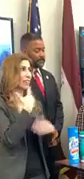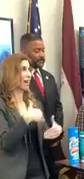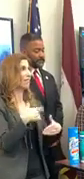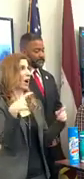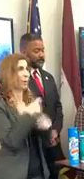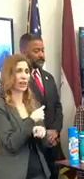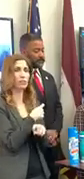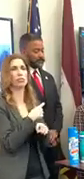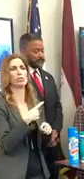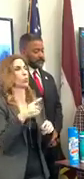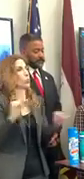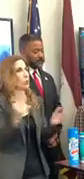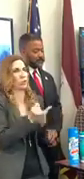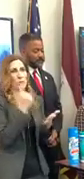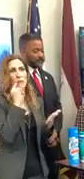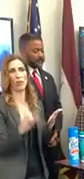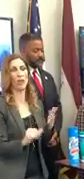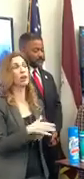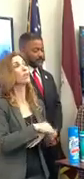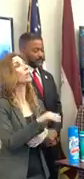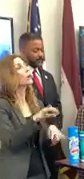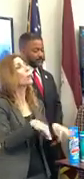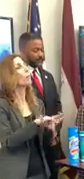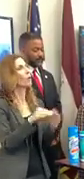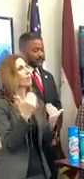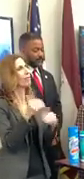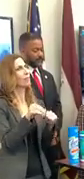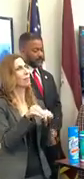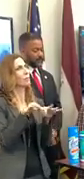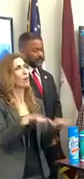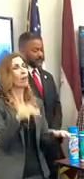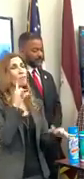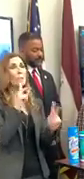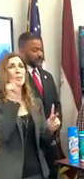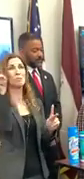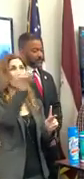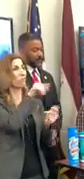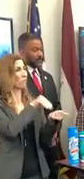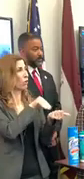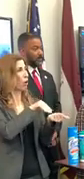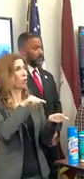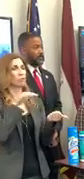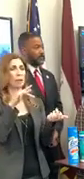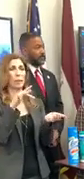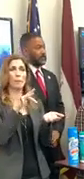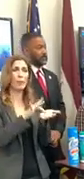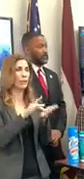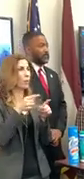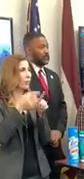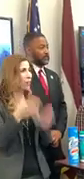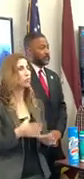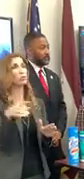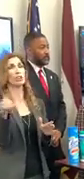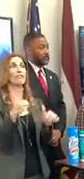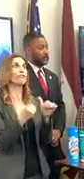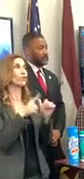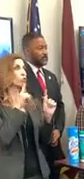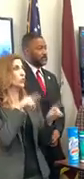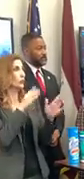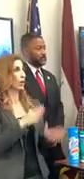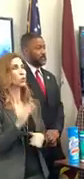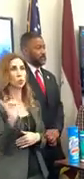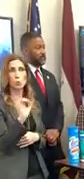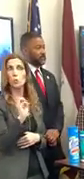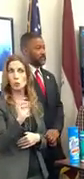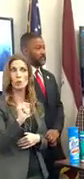complications. It's also important that we limit the spread to medical personnel and to our first responders. So we are